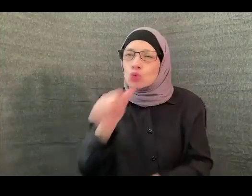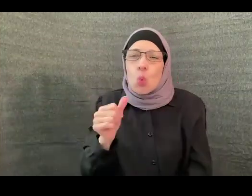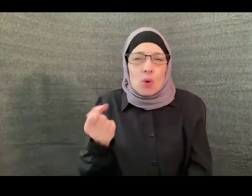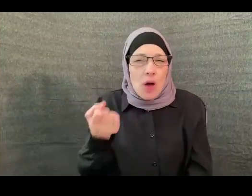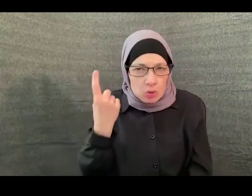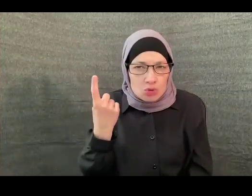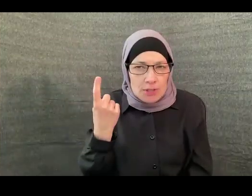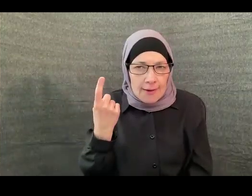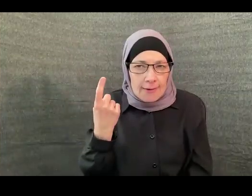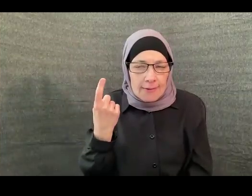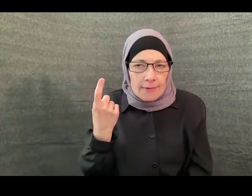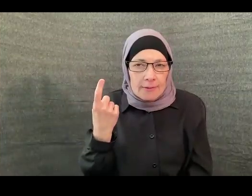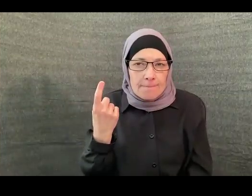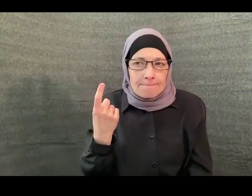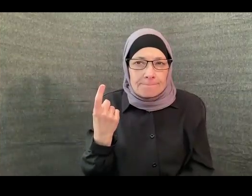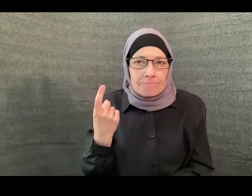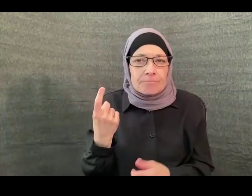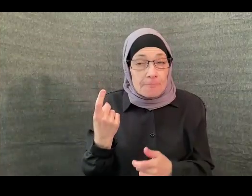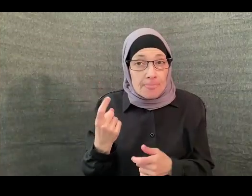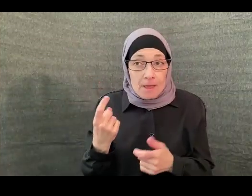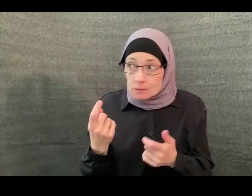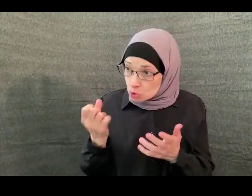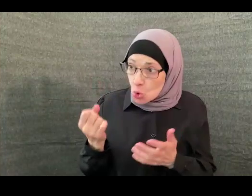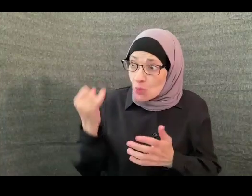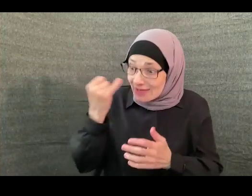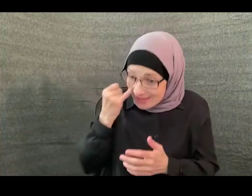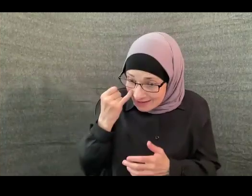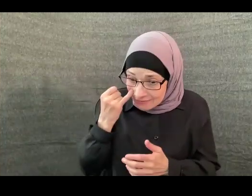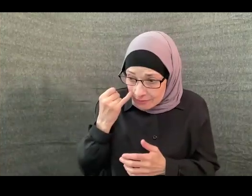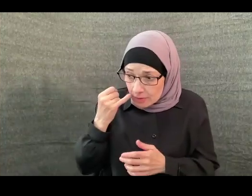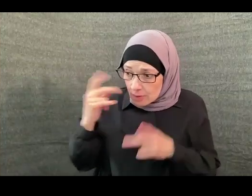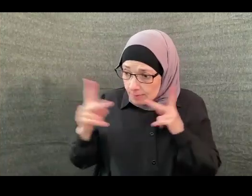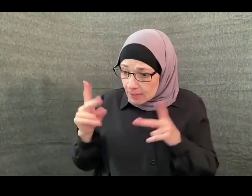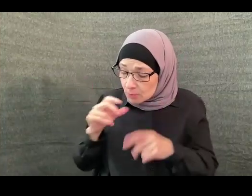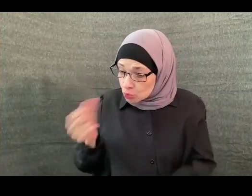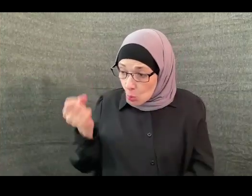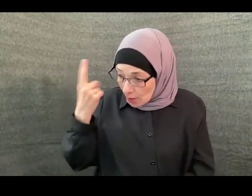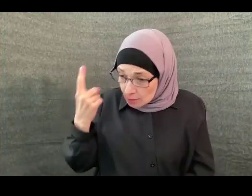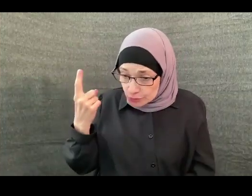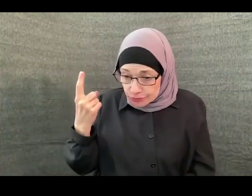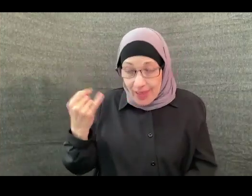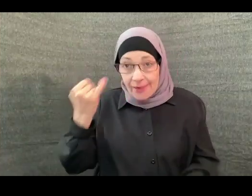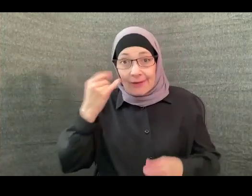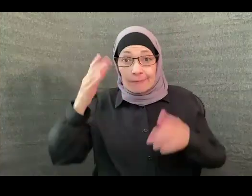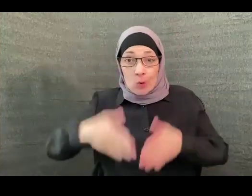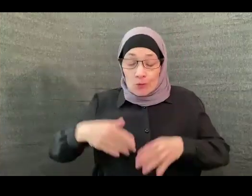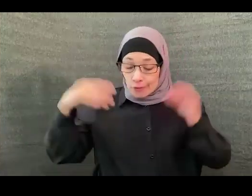understand. When somebody doesn't understand, but they think they are the smartest in